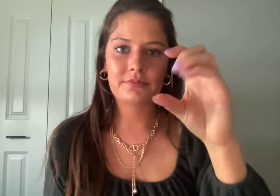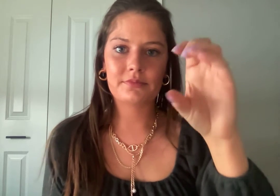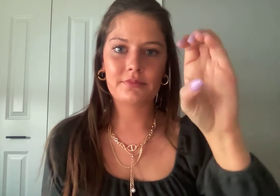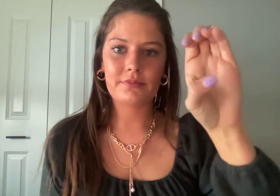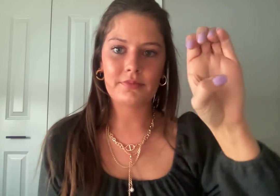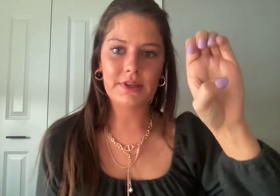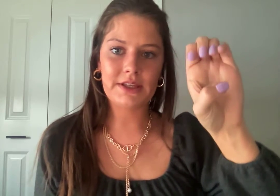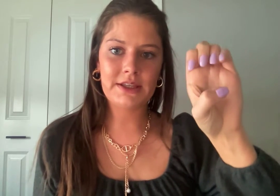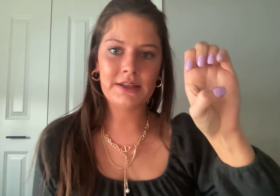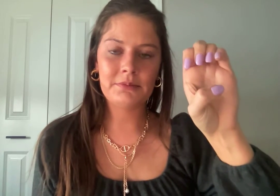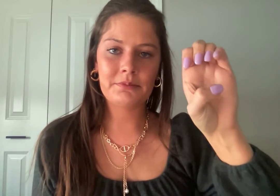E